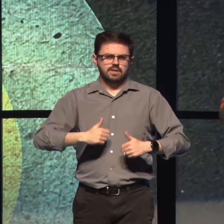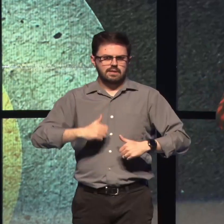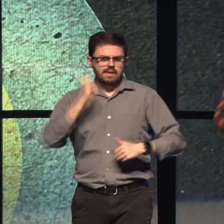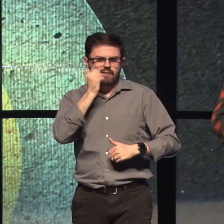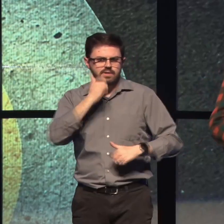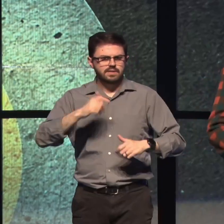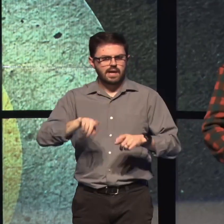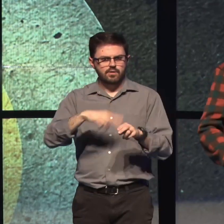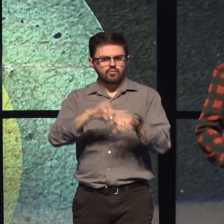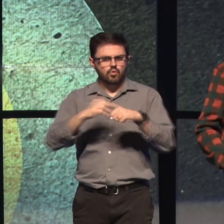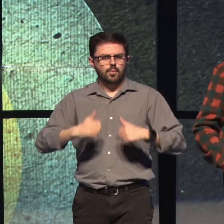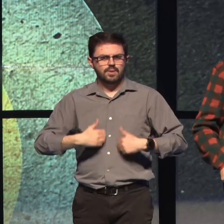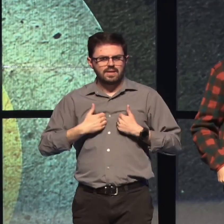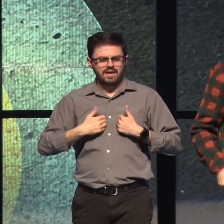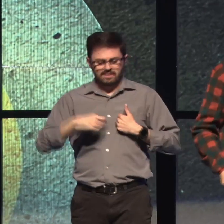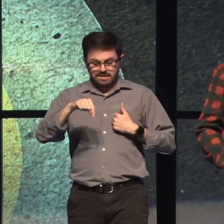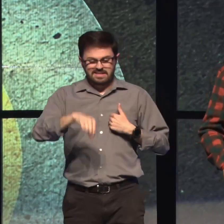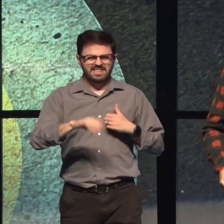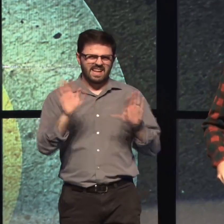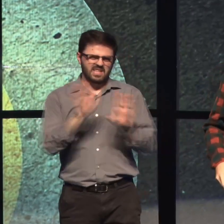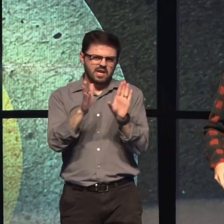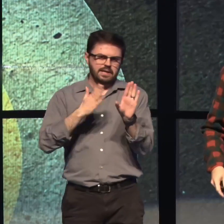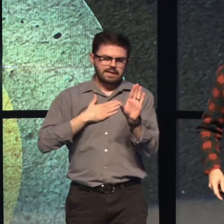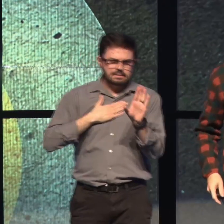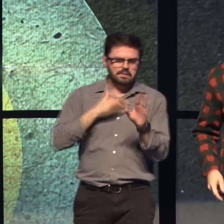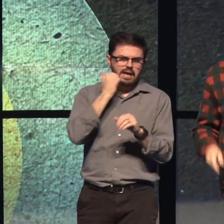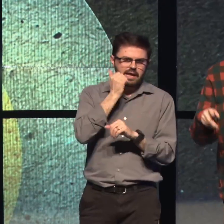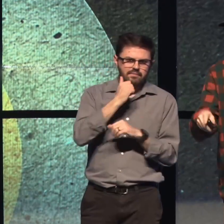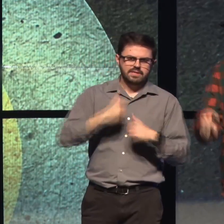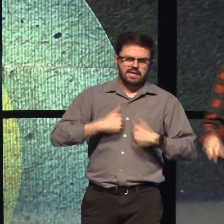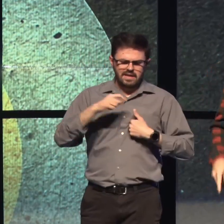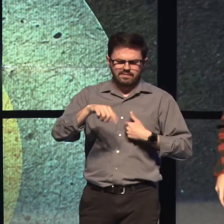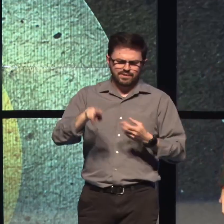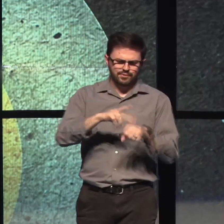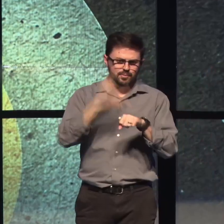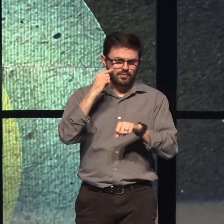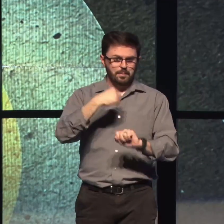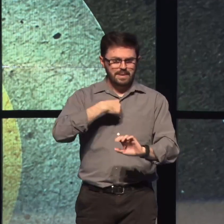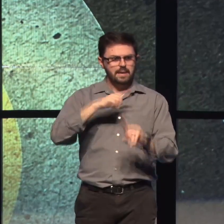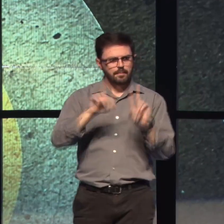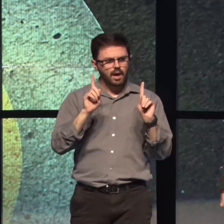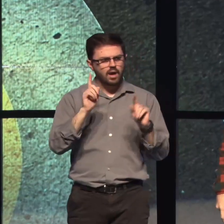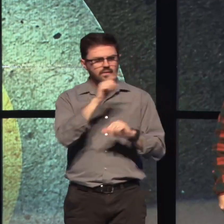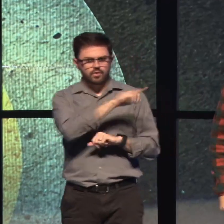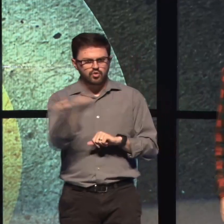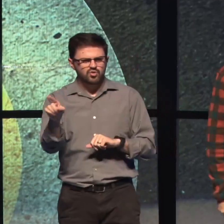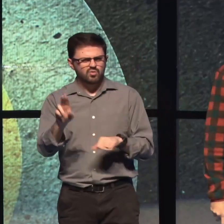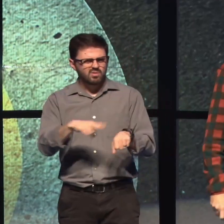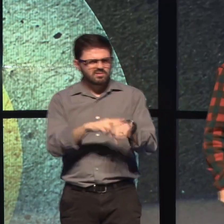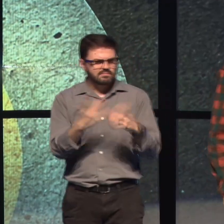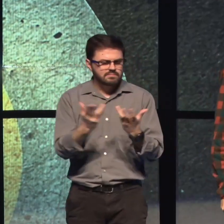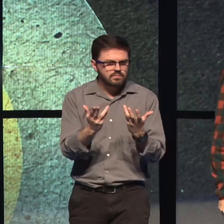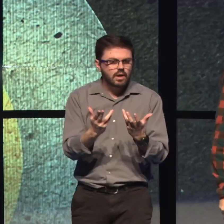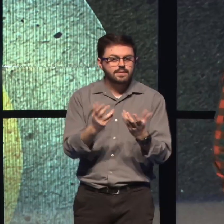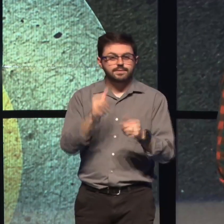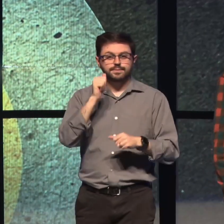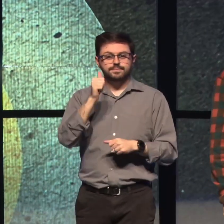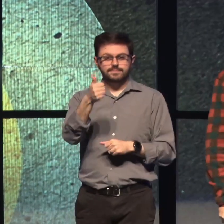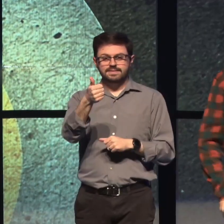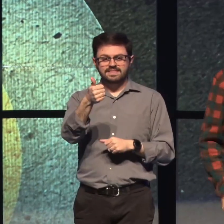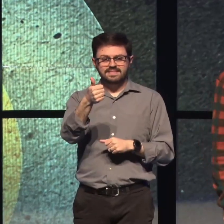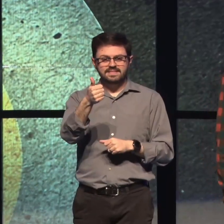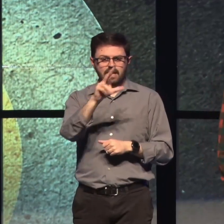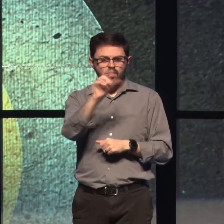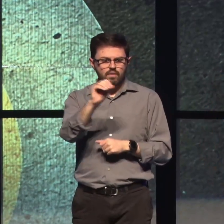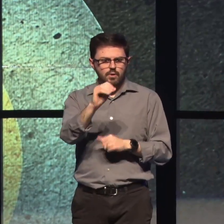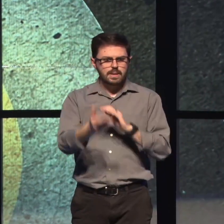my everyday normal life, and it's weird. I totally get that. But where will you be at 10:30? Because at 10:30 in the morning tomorrow, if you want